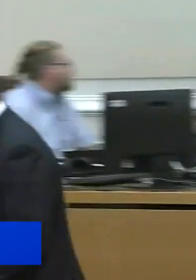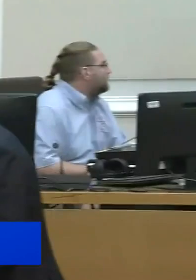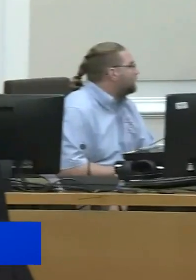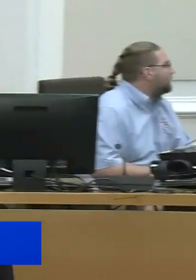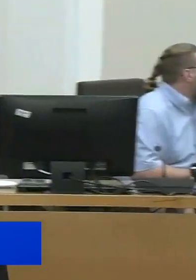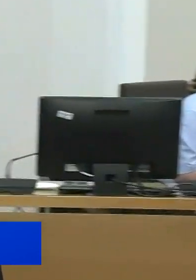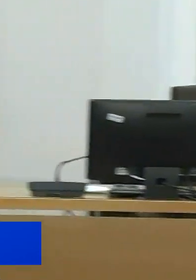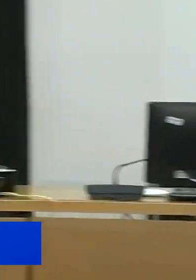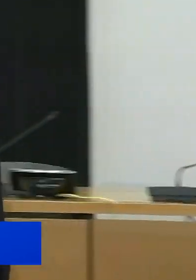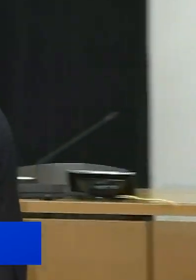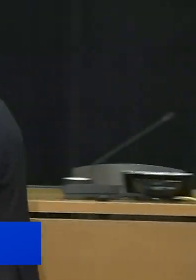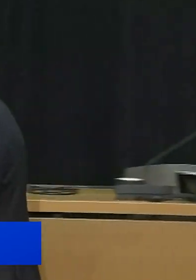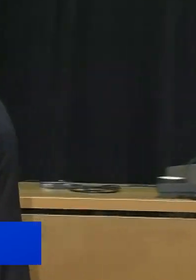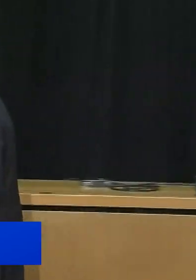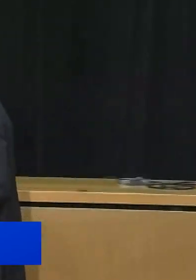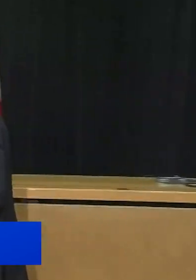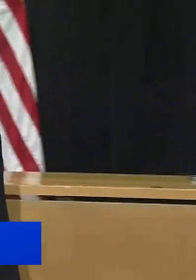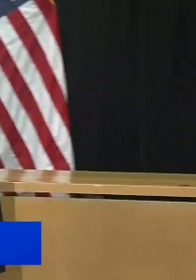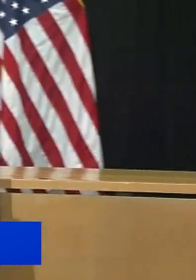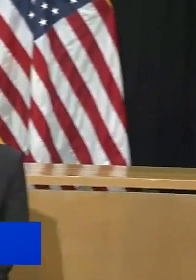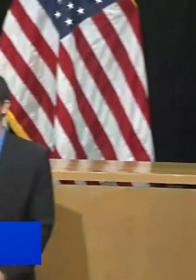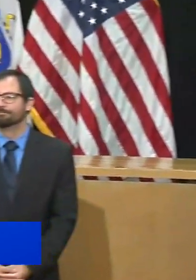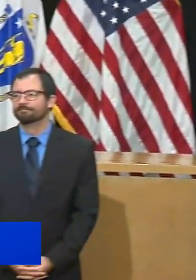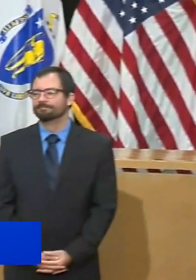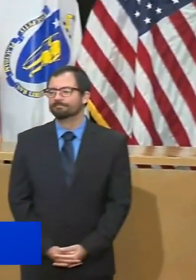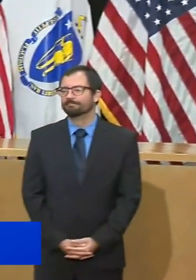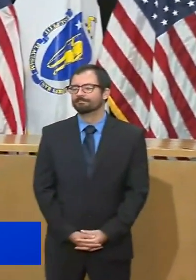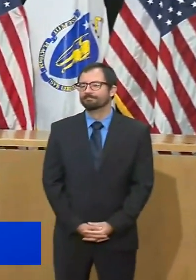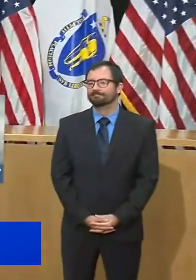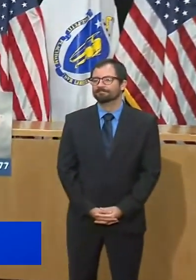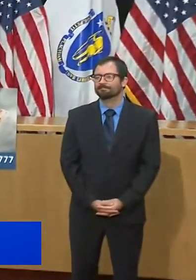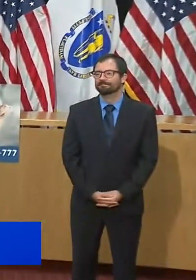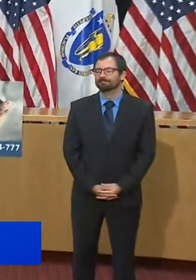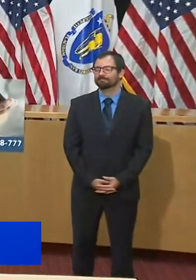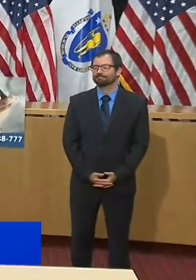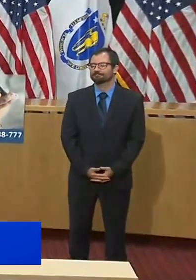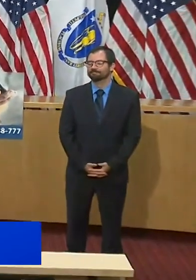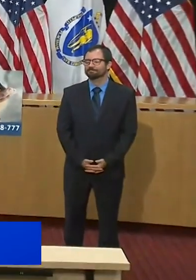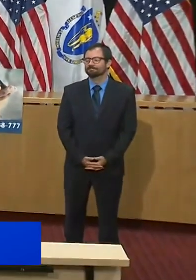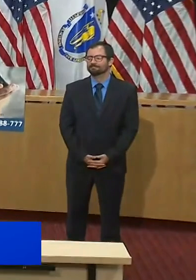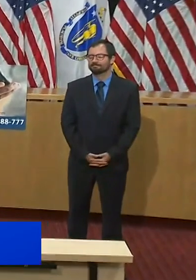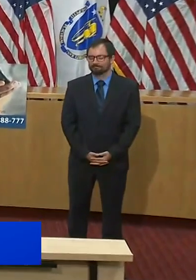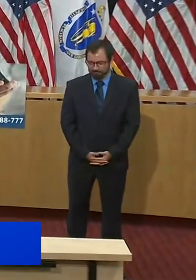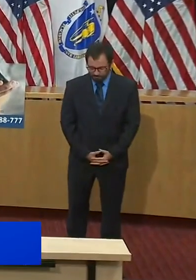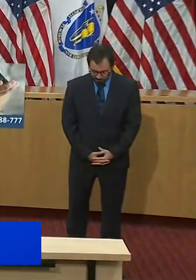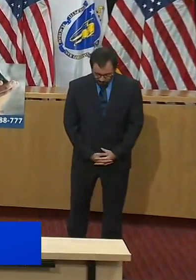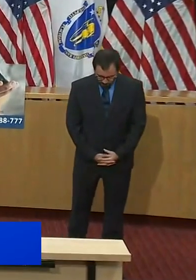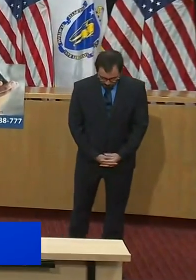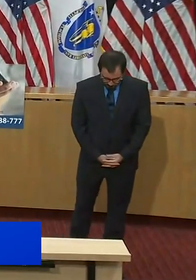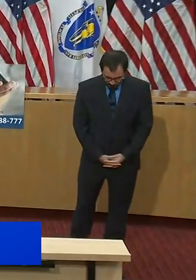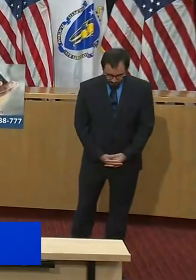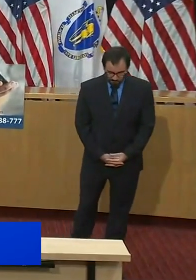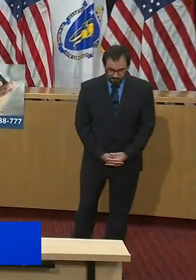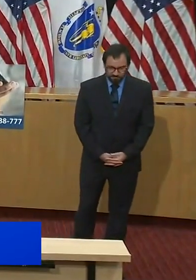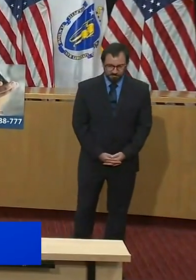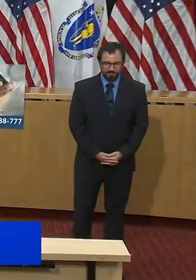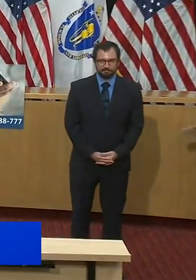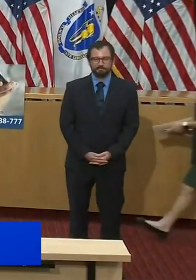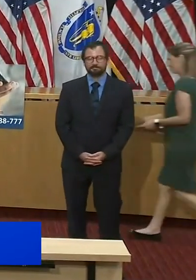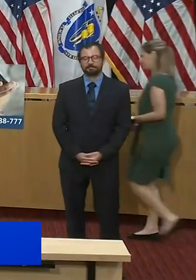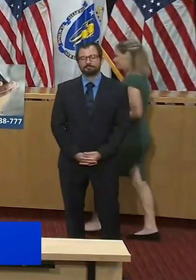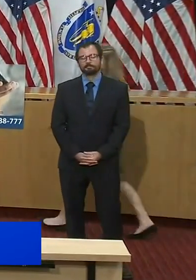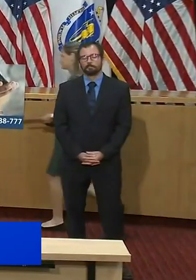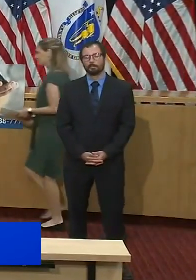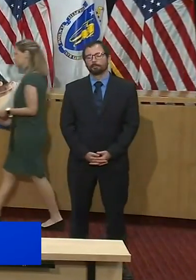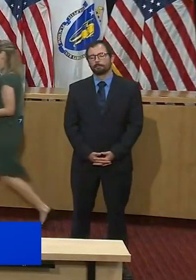all across the Commonwealth, the average daily case rate is less than 4 cases per 100,000 residents. Or less than 5